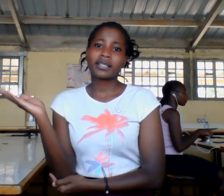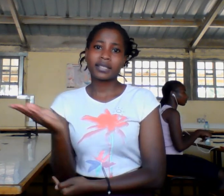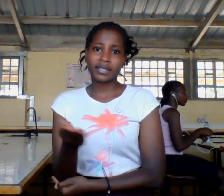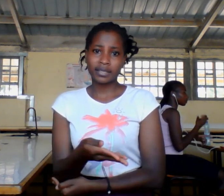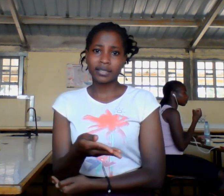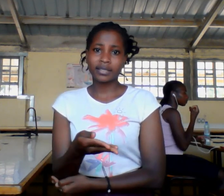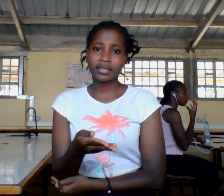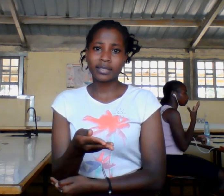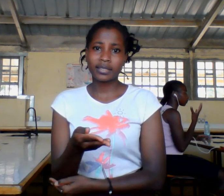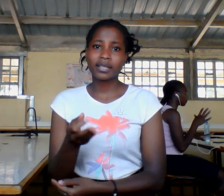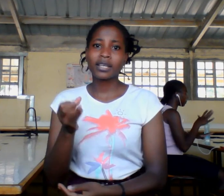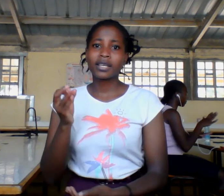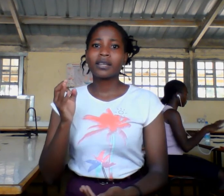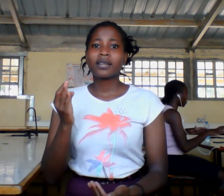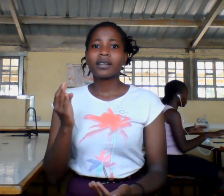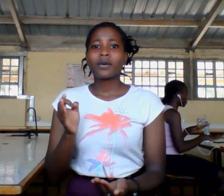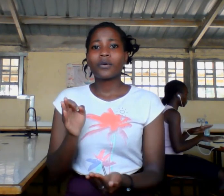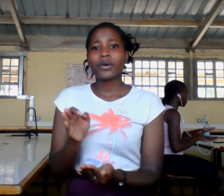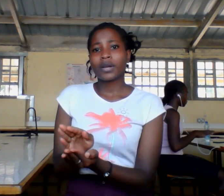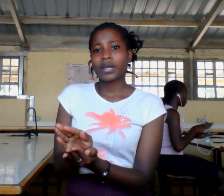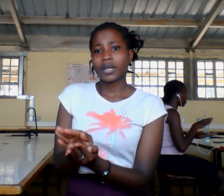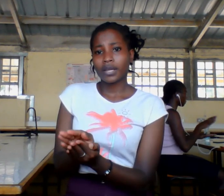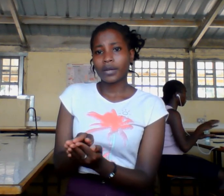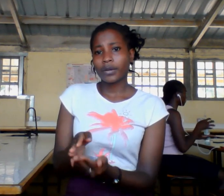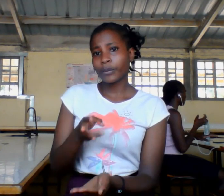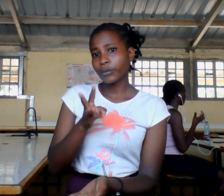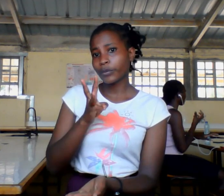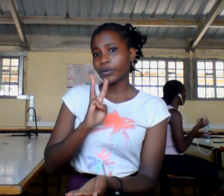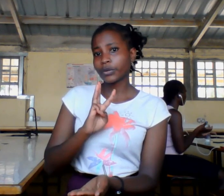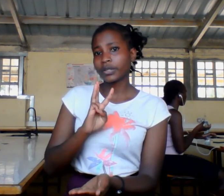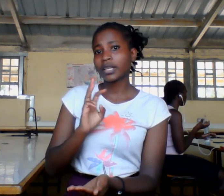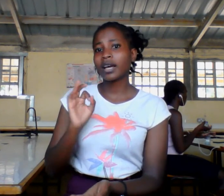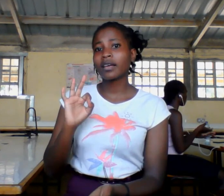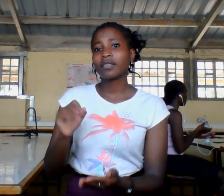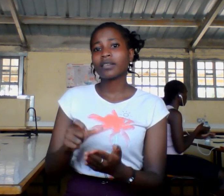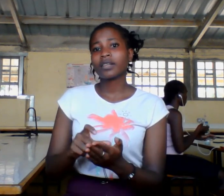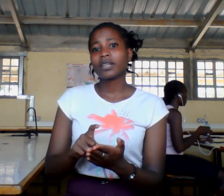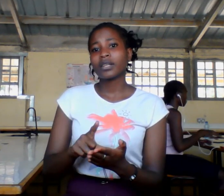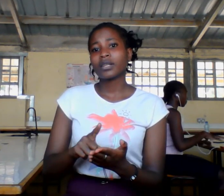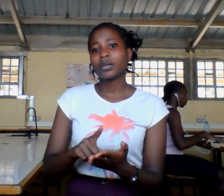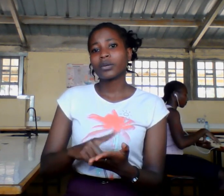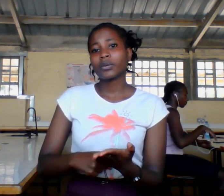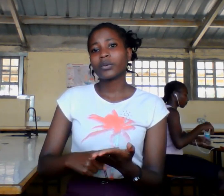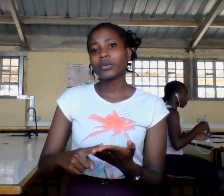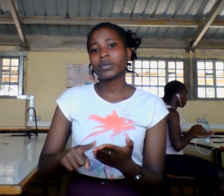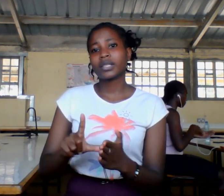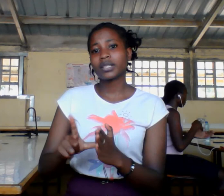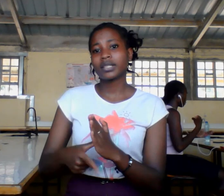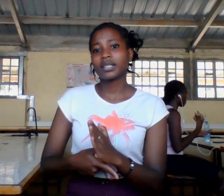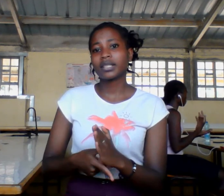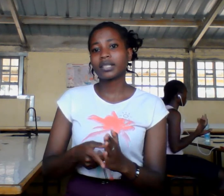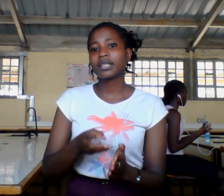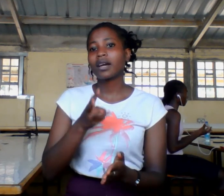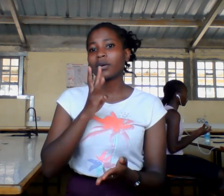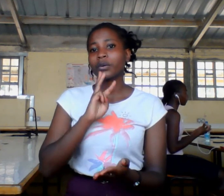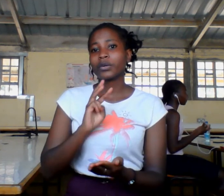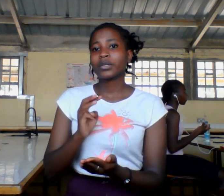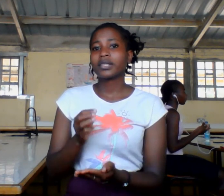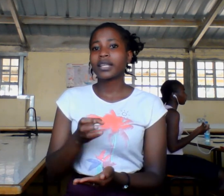followed Rabbit's instruction. After 3 weeks, he drank the water from the pot, but it tasted so bad that he